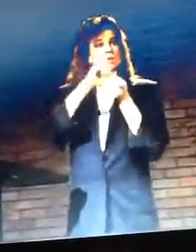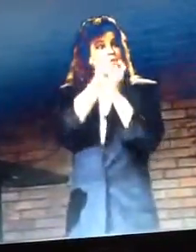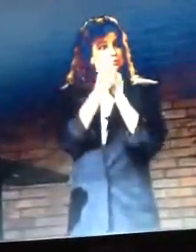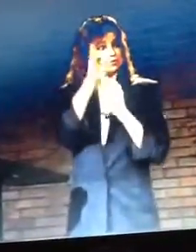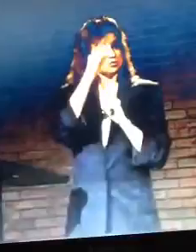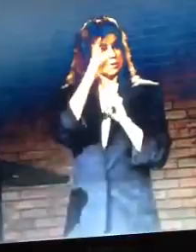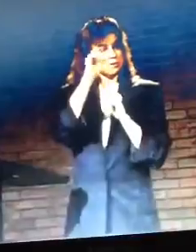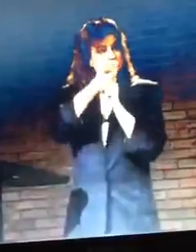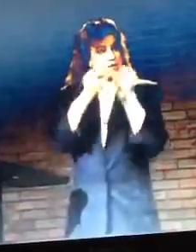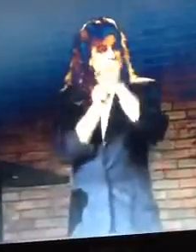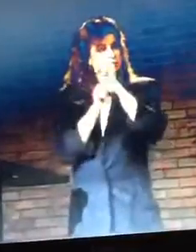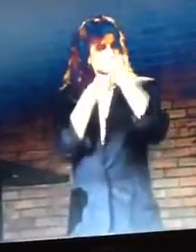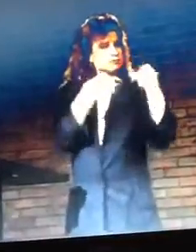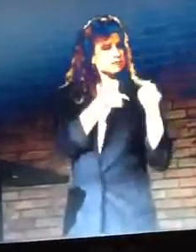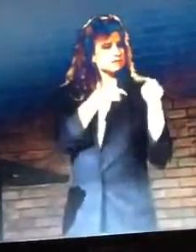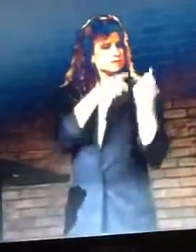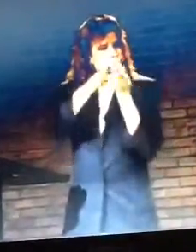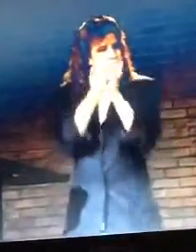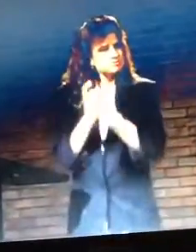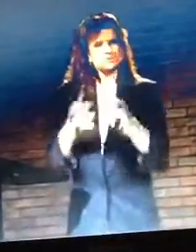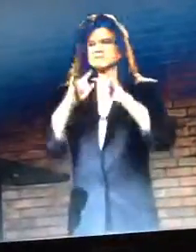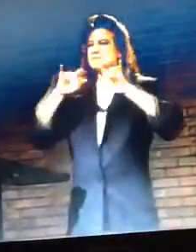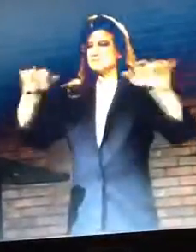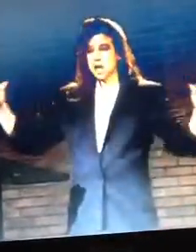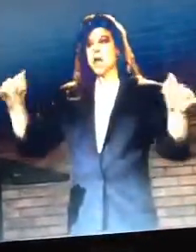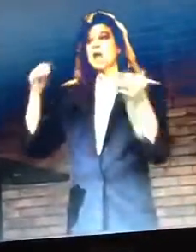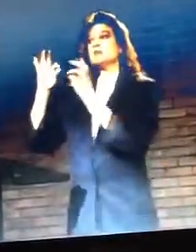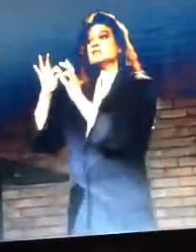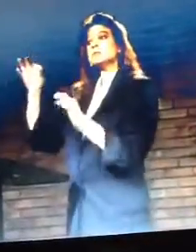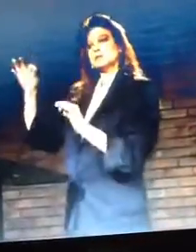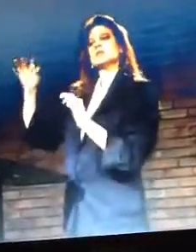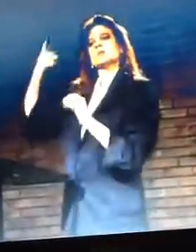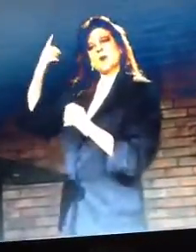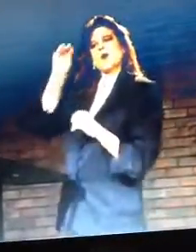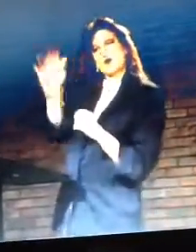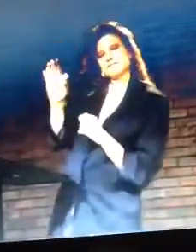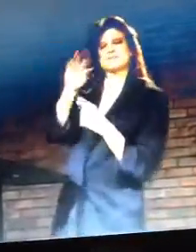There are several different reasonable accommodations.